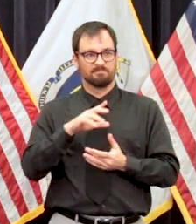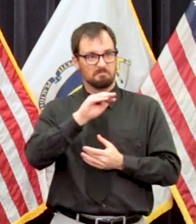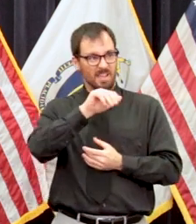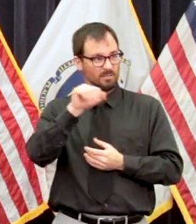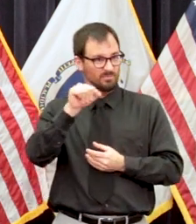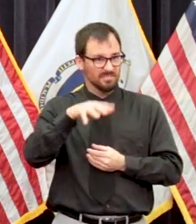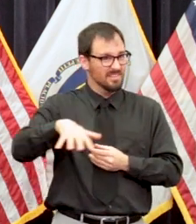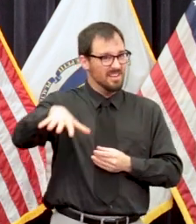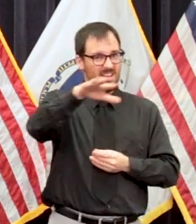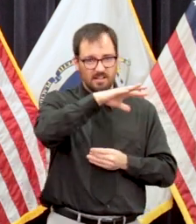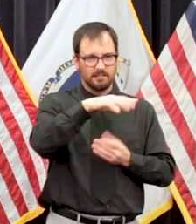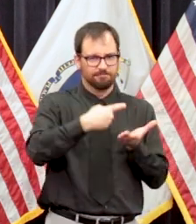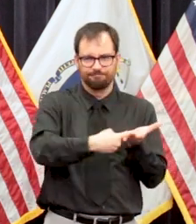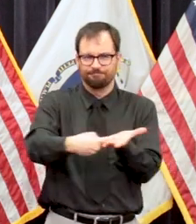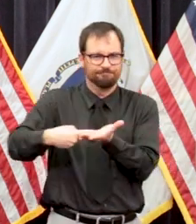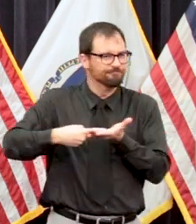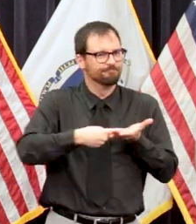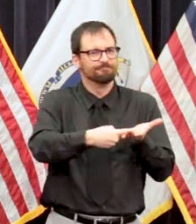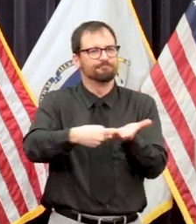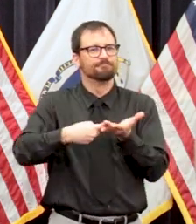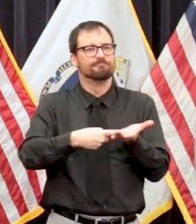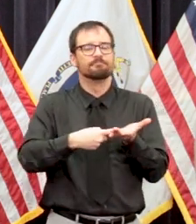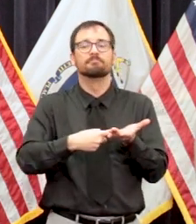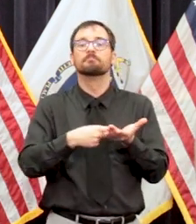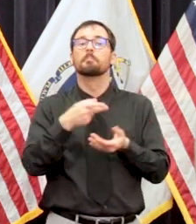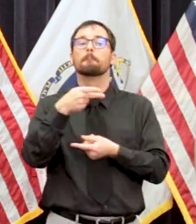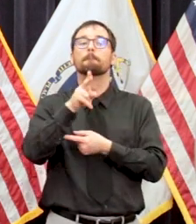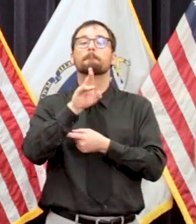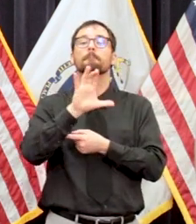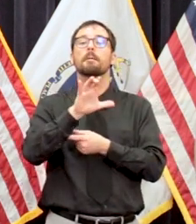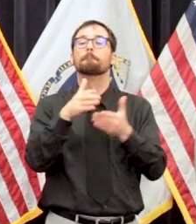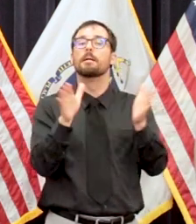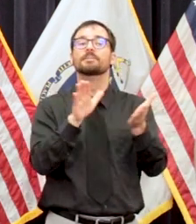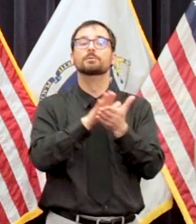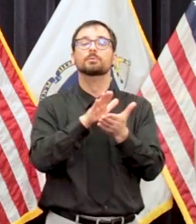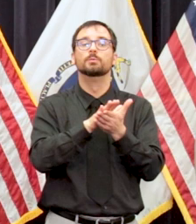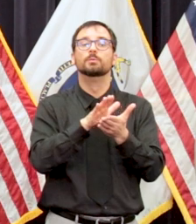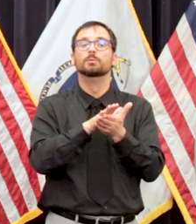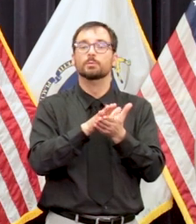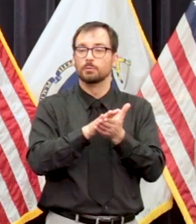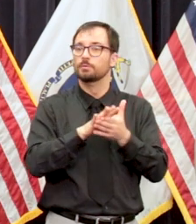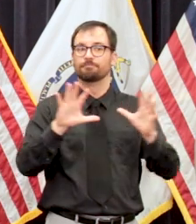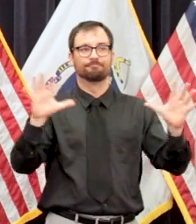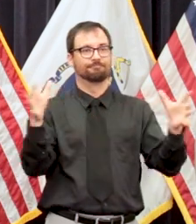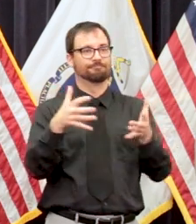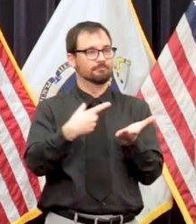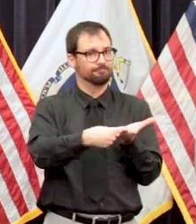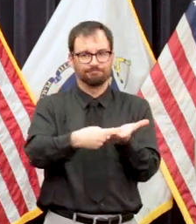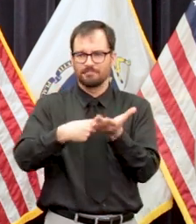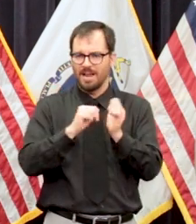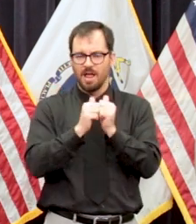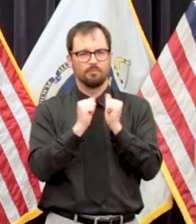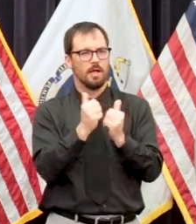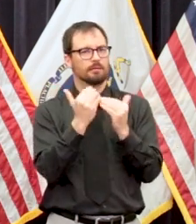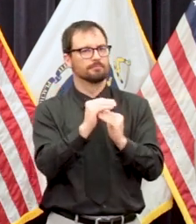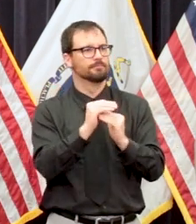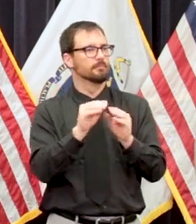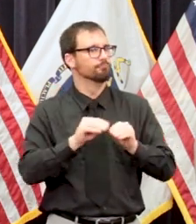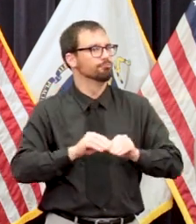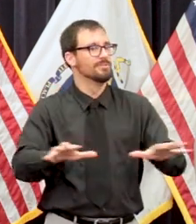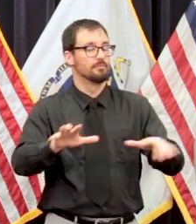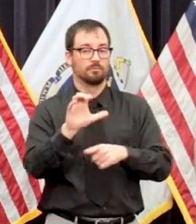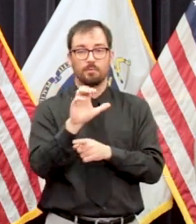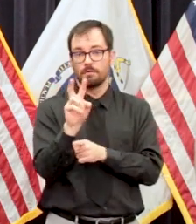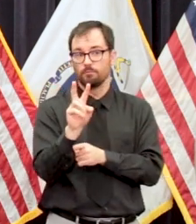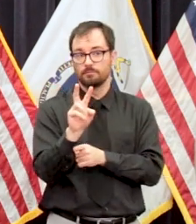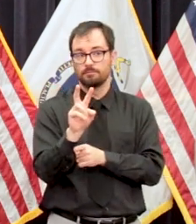public schools about how districts should respond to mitigate the spread of coronavirus. That guidance gives schools very